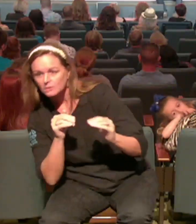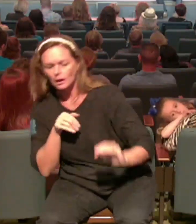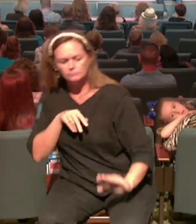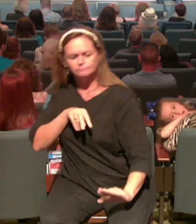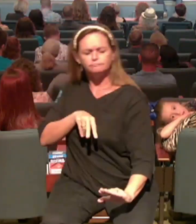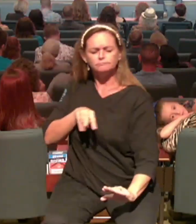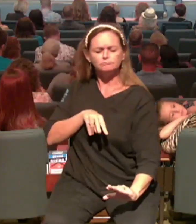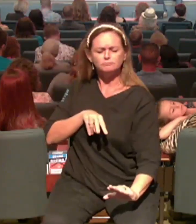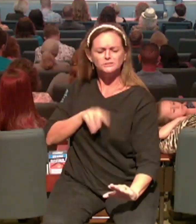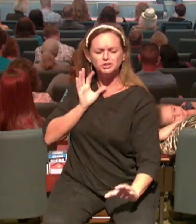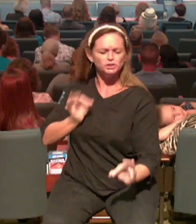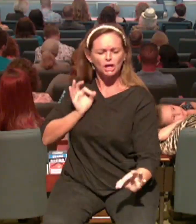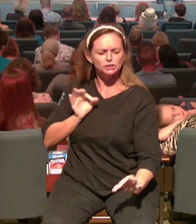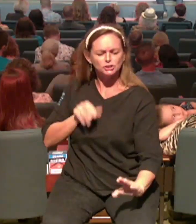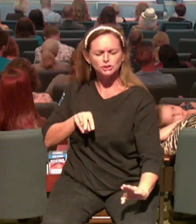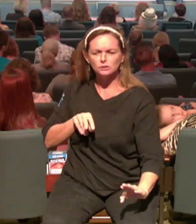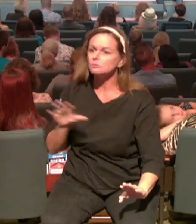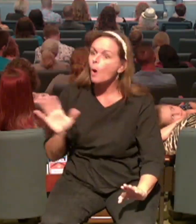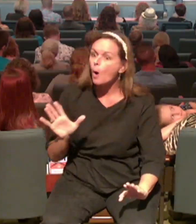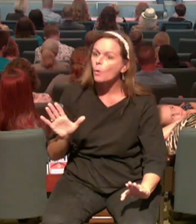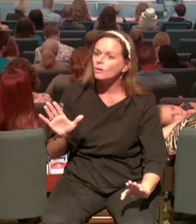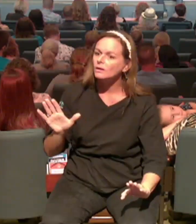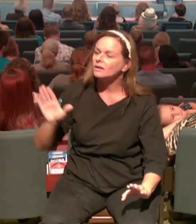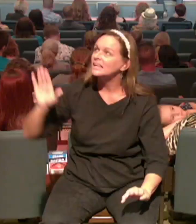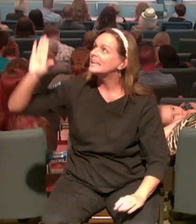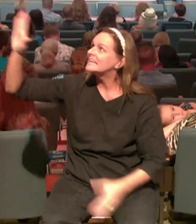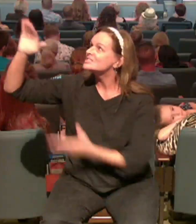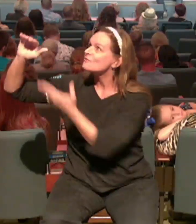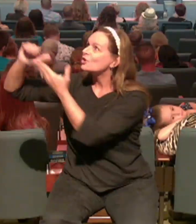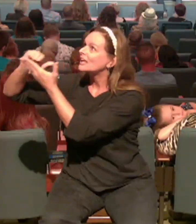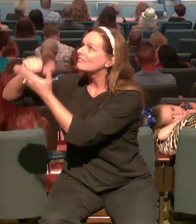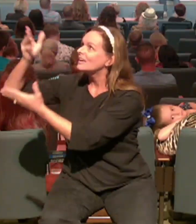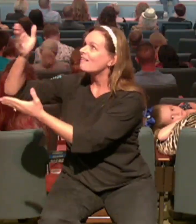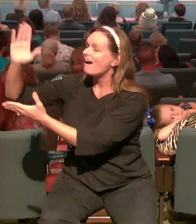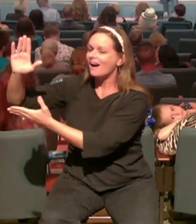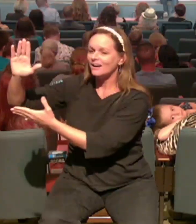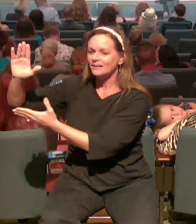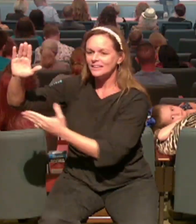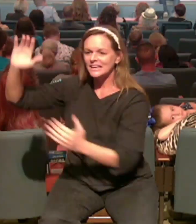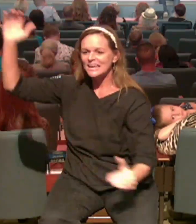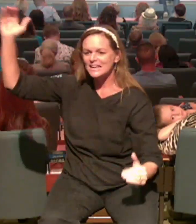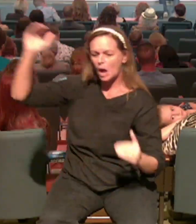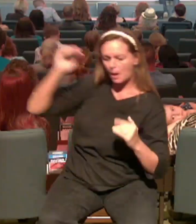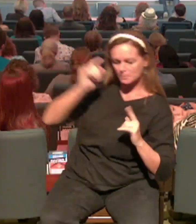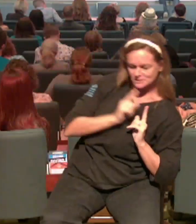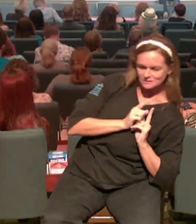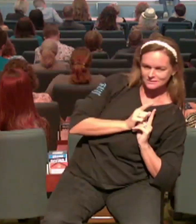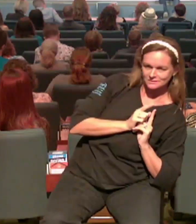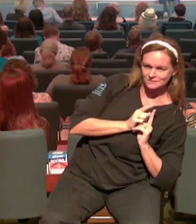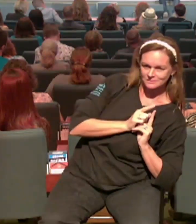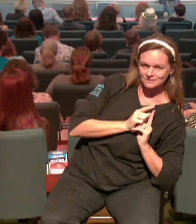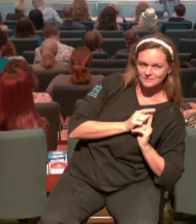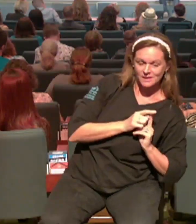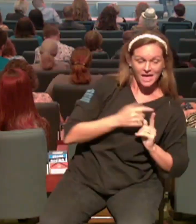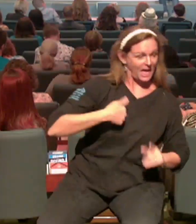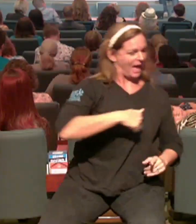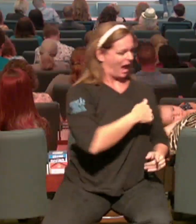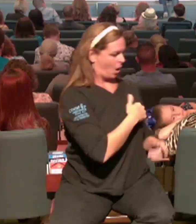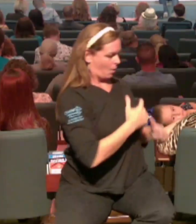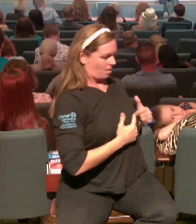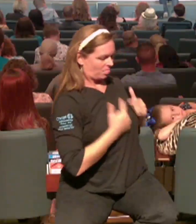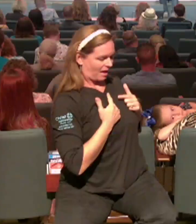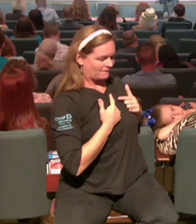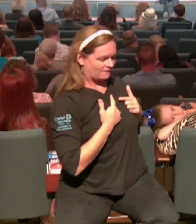glad that grace stoops? Aren't you glad that Jesus, grace always comes down to the place that we are. It always meets